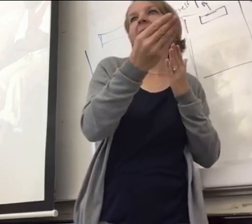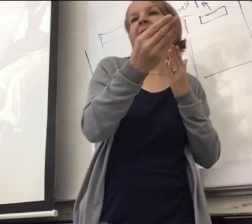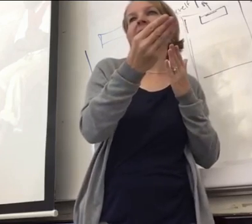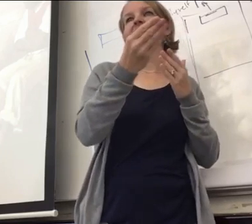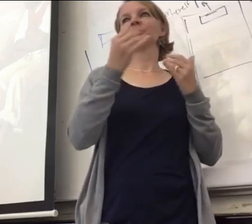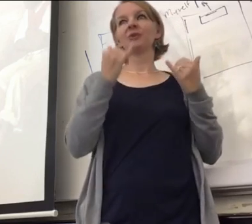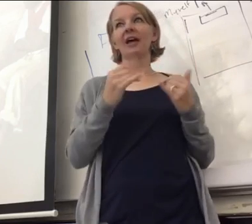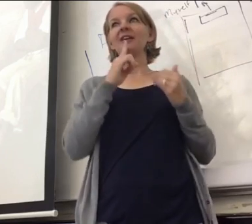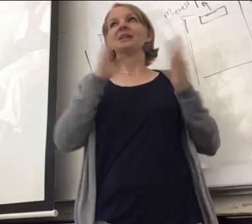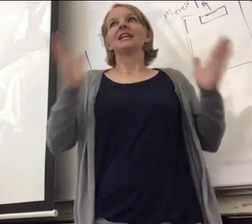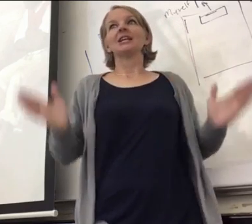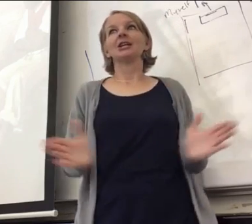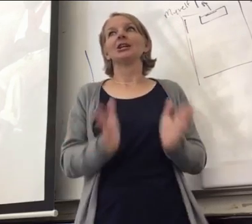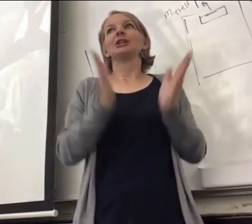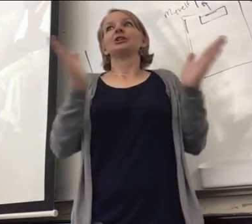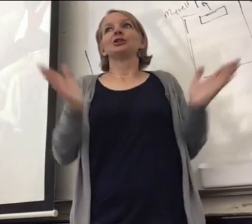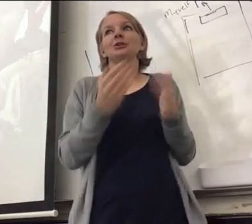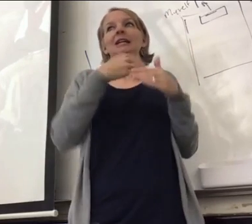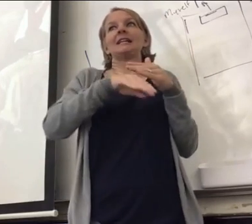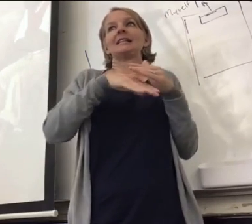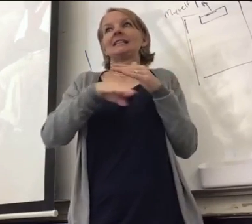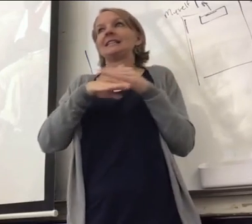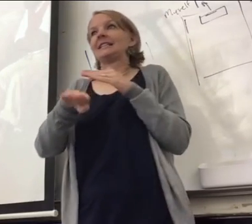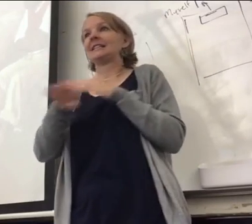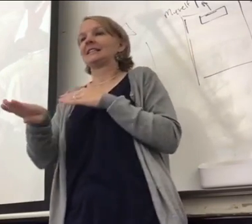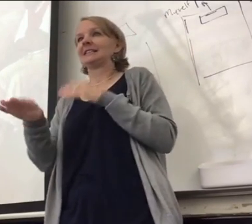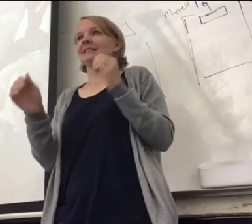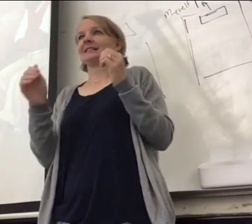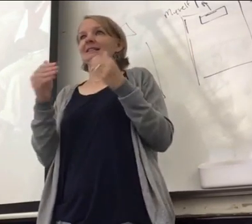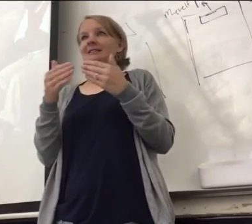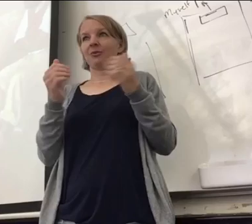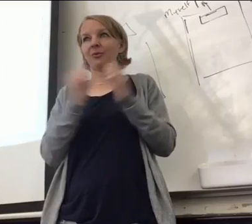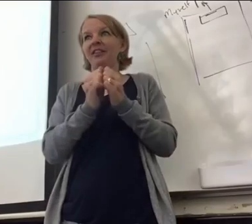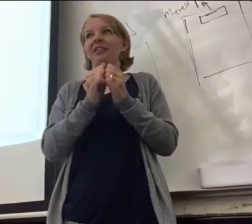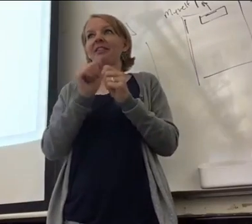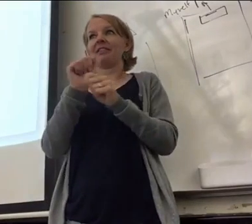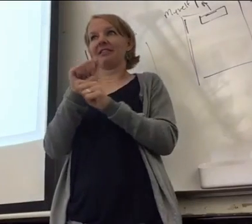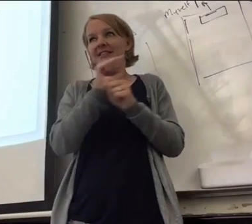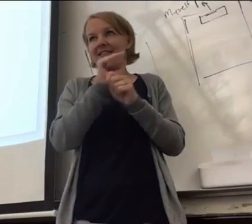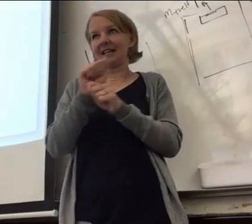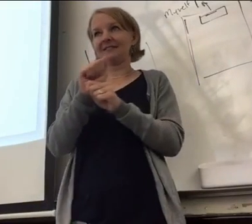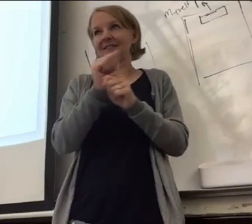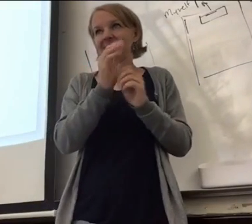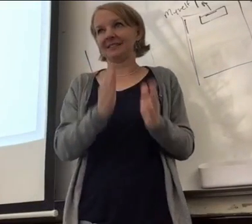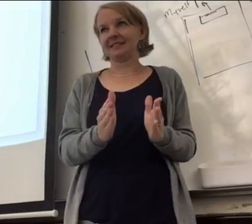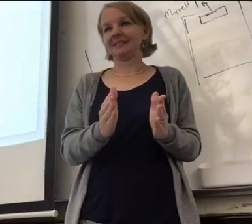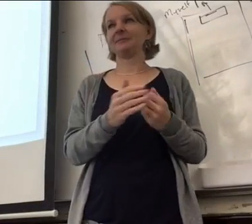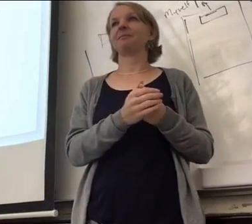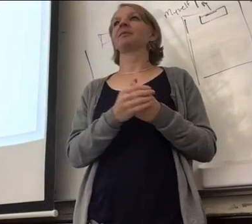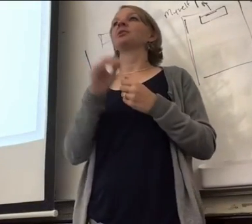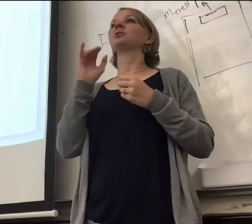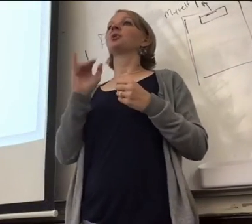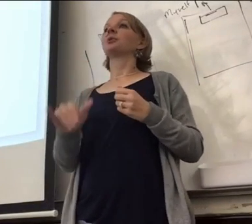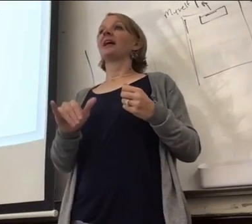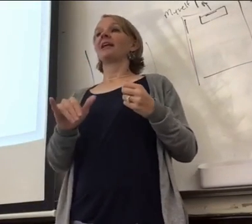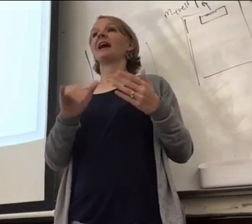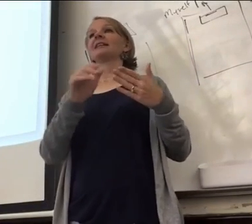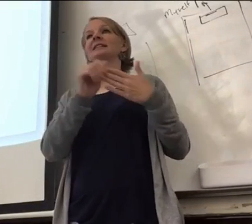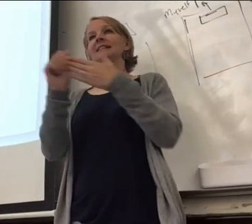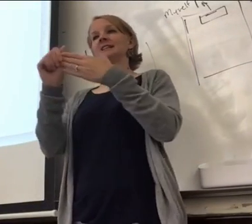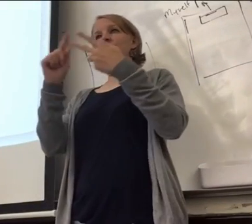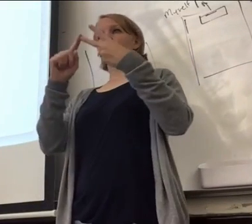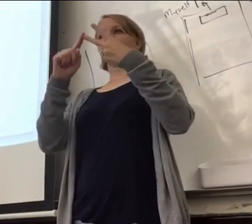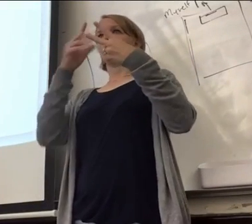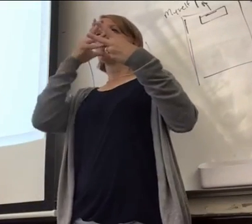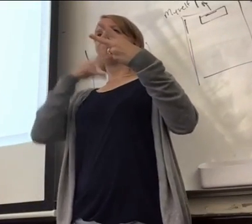to really encourage you to be able to have a ton of babies with these slaves. Now this brings us to women, which are very,